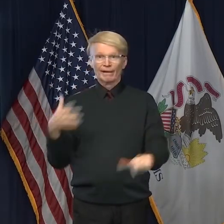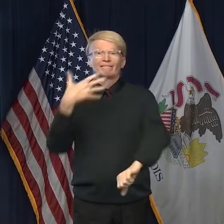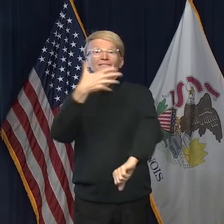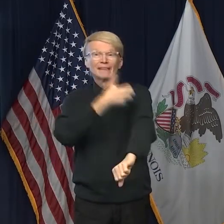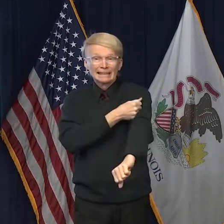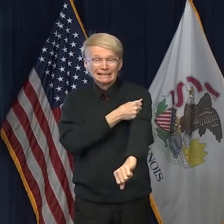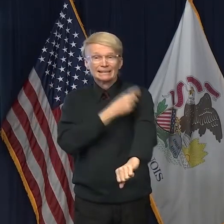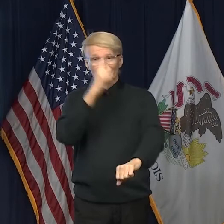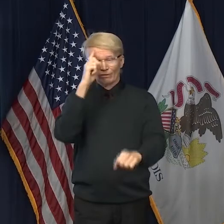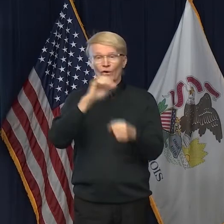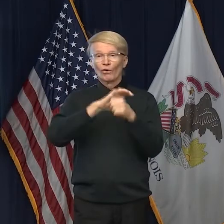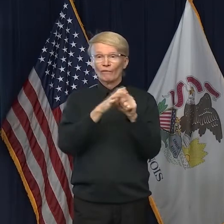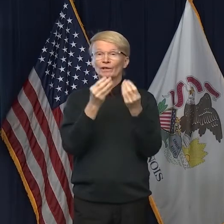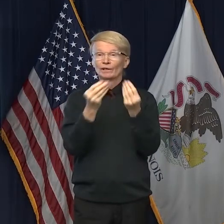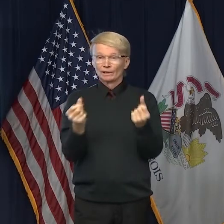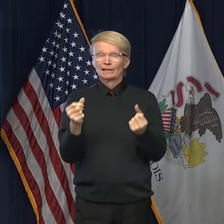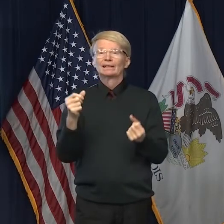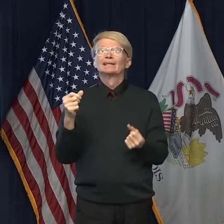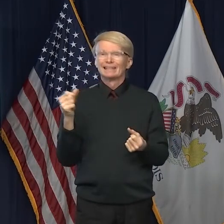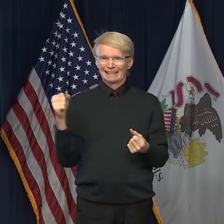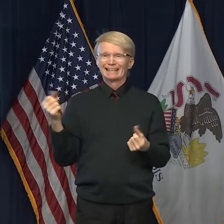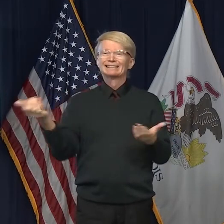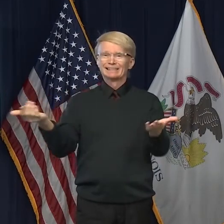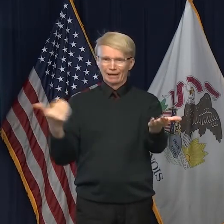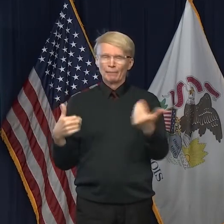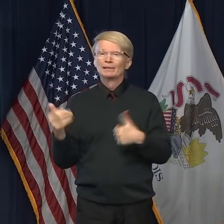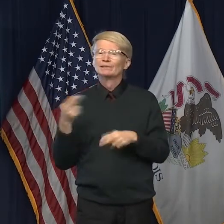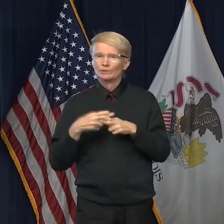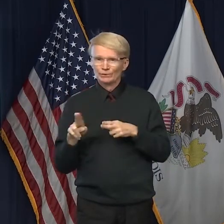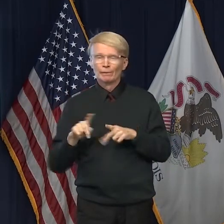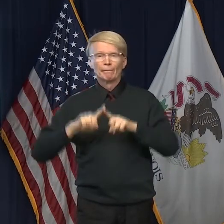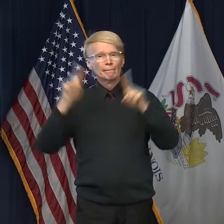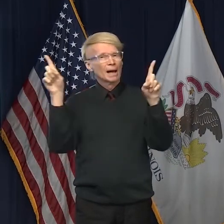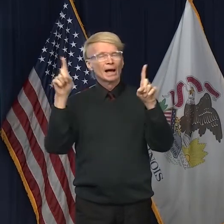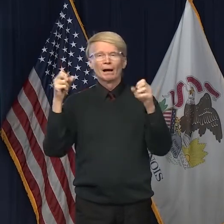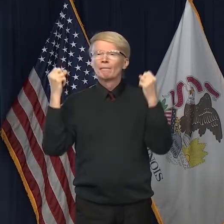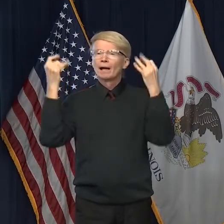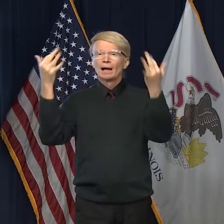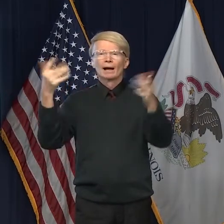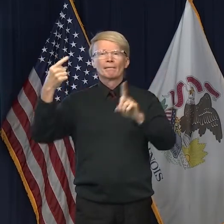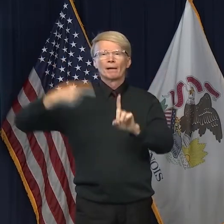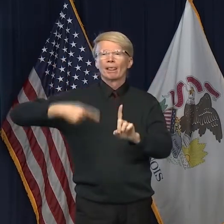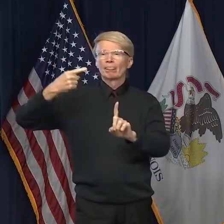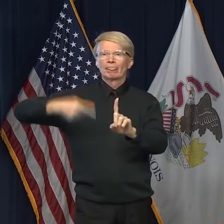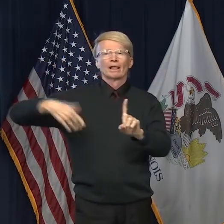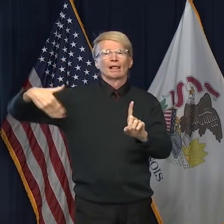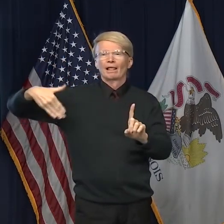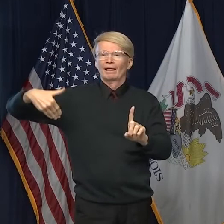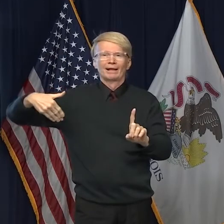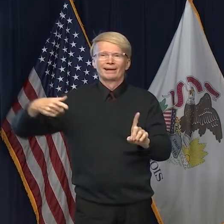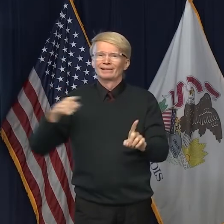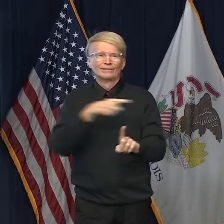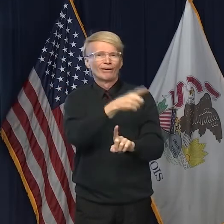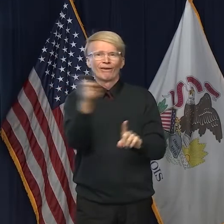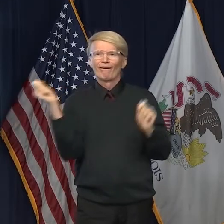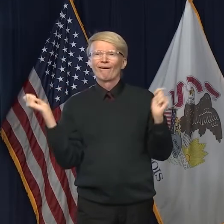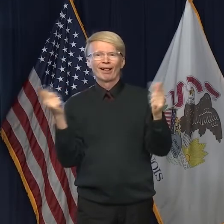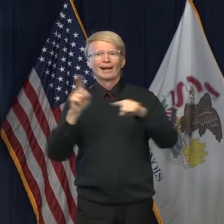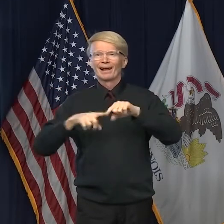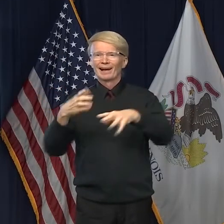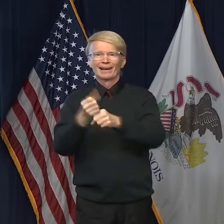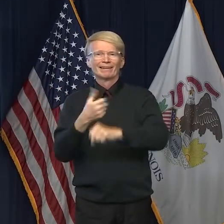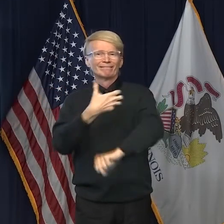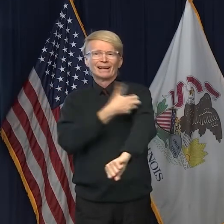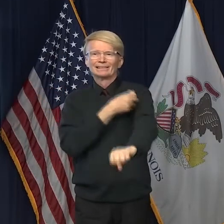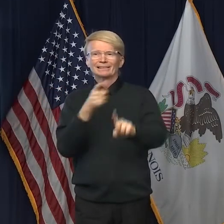are on the way, but it's going to be months before, most people in Illinois will have been able to get a vaccine.